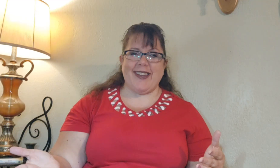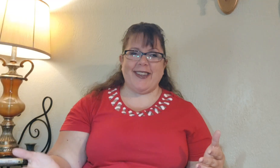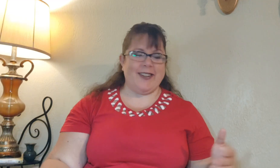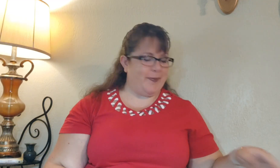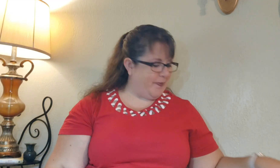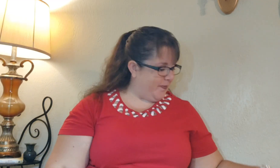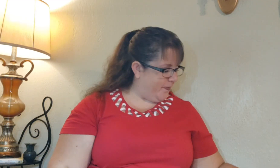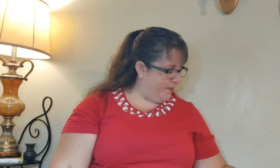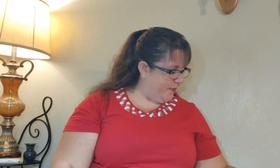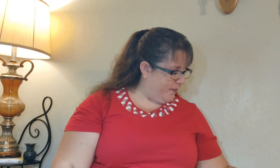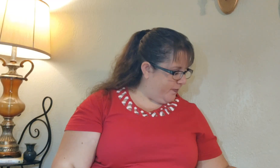abbreviate it.